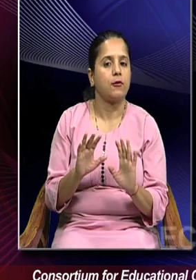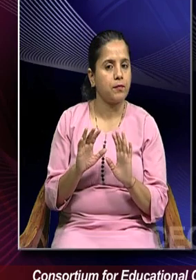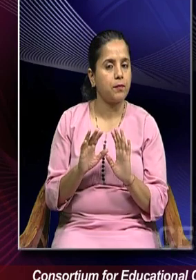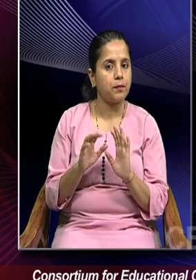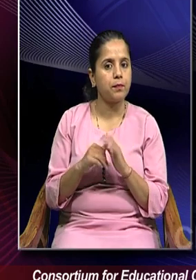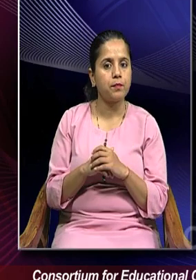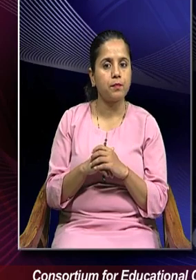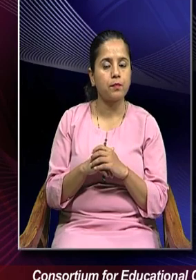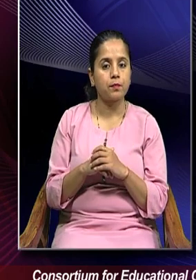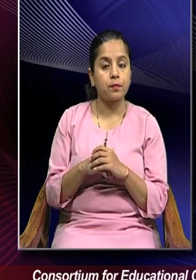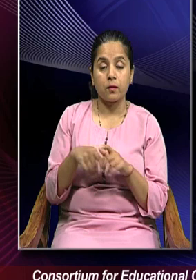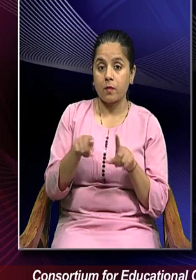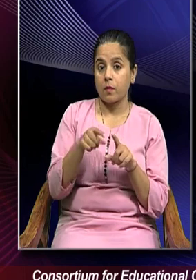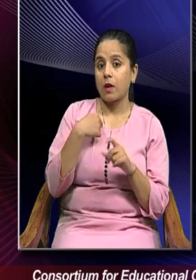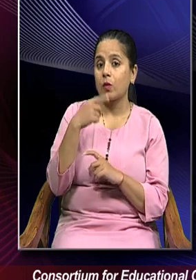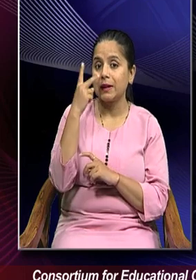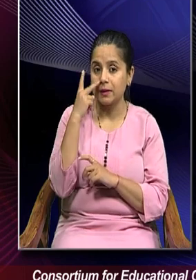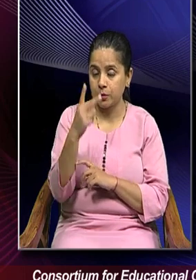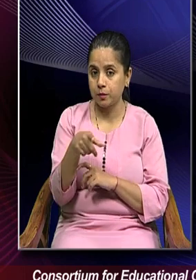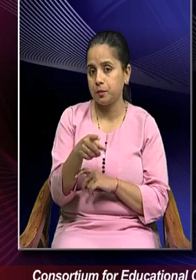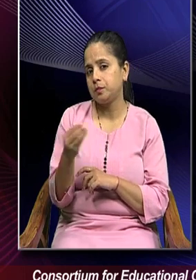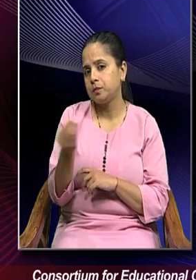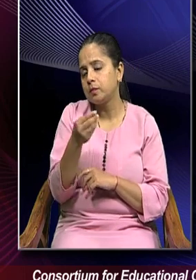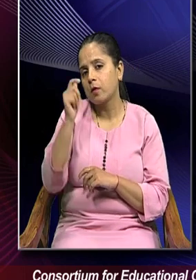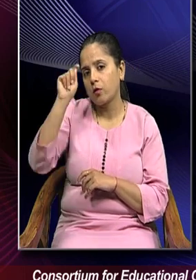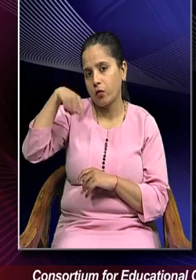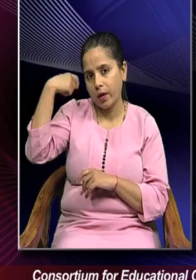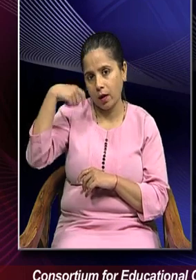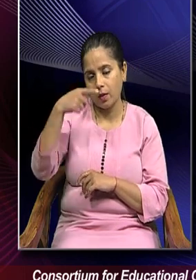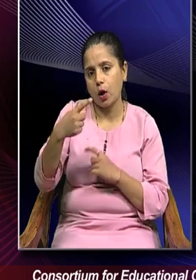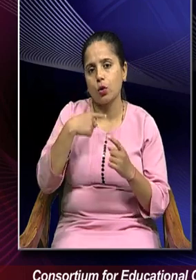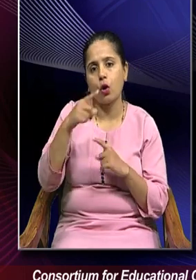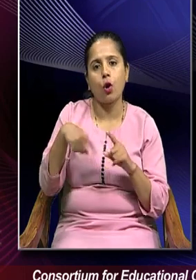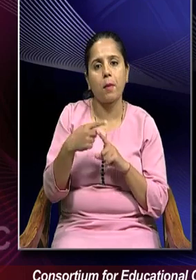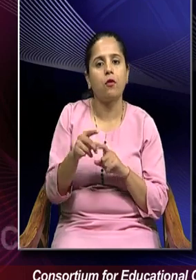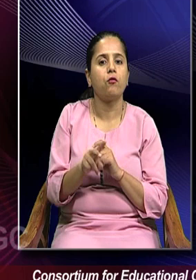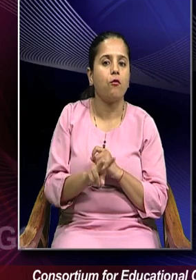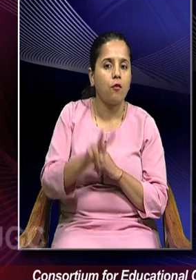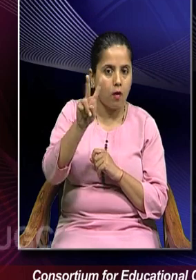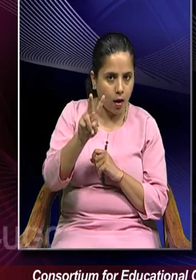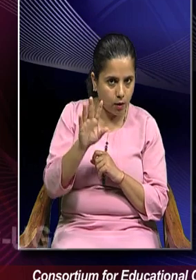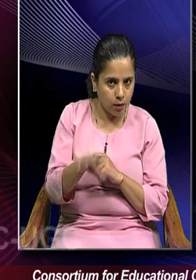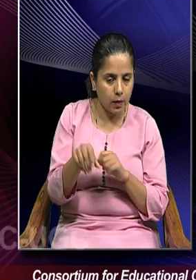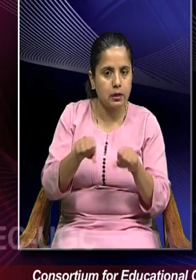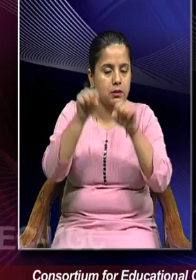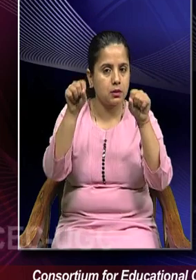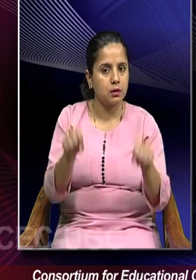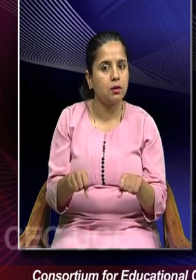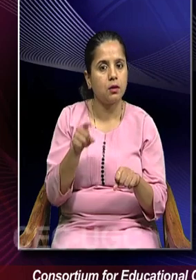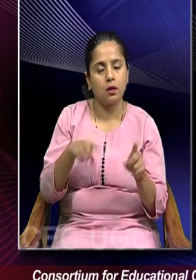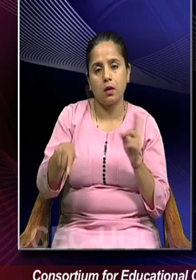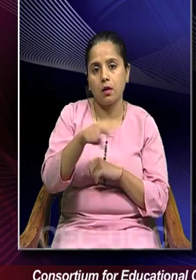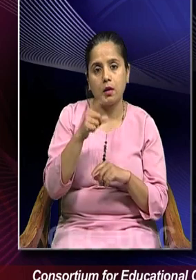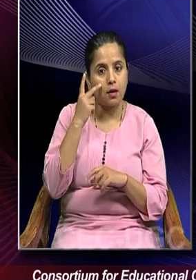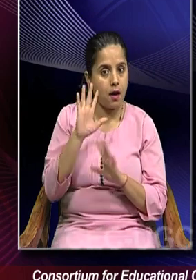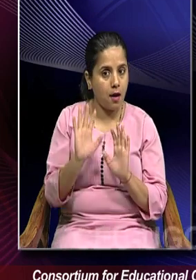And we find that such kind of films, they talk about the value systems which have to be there